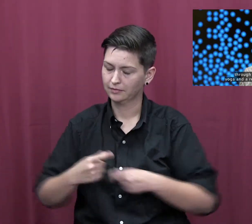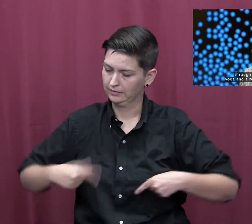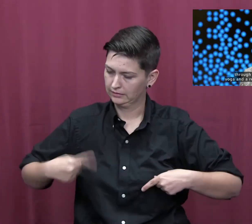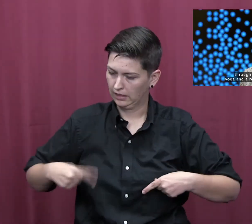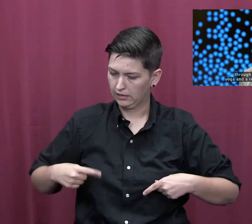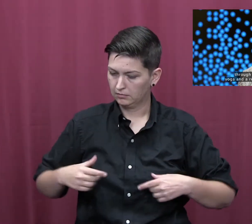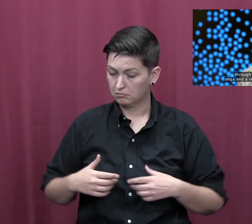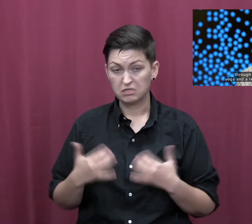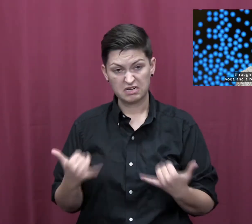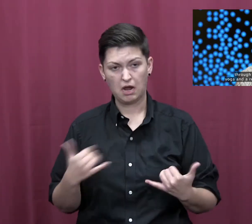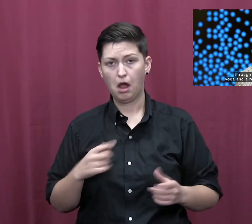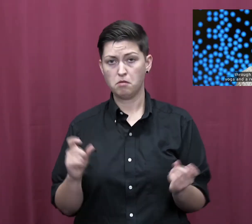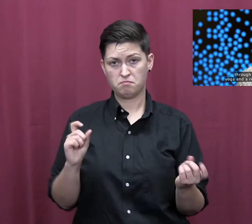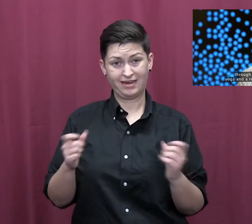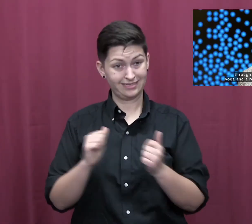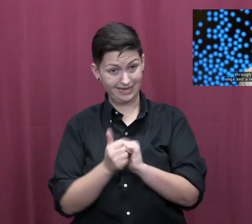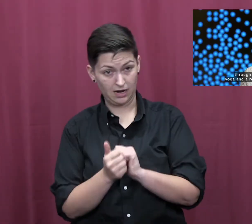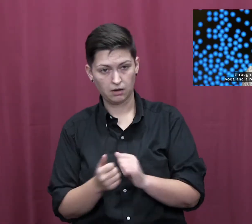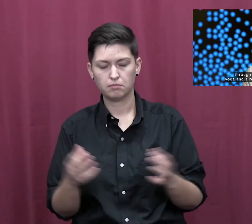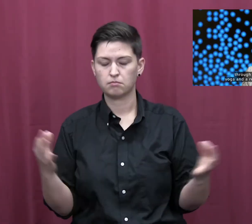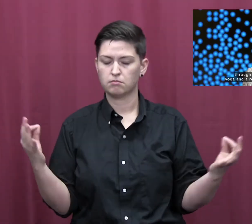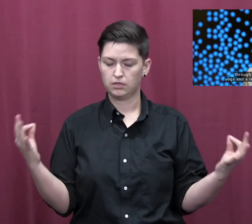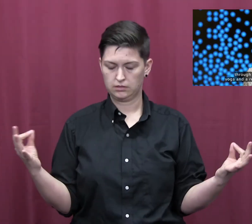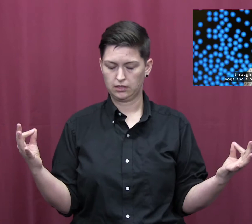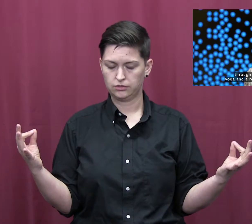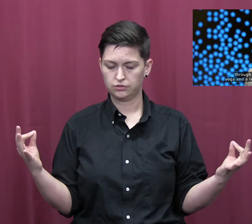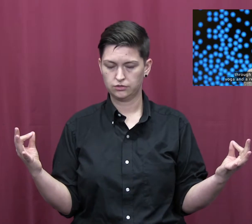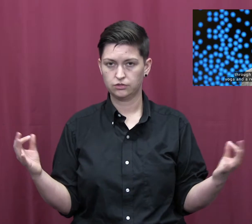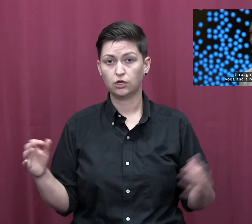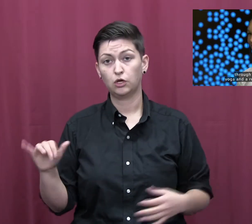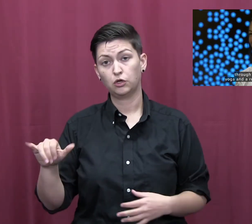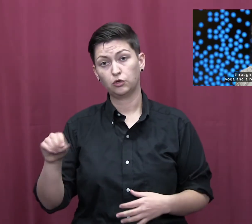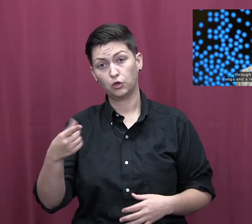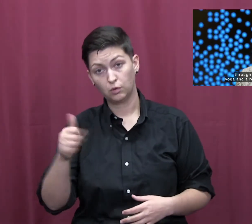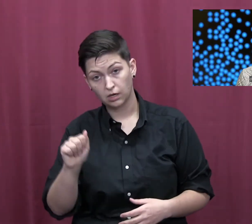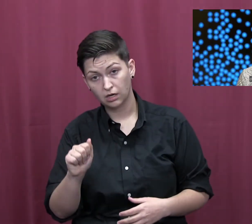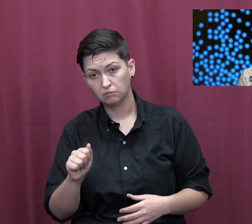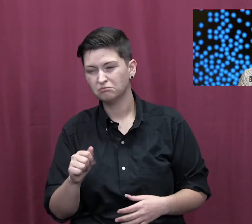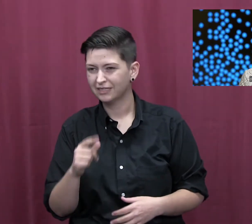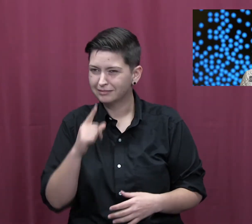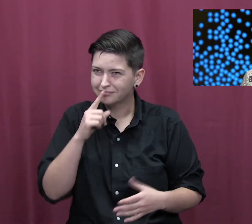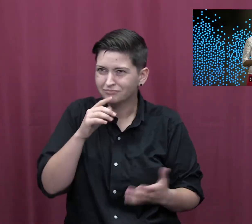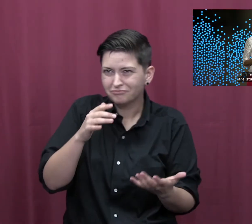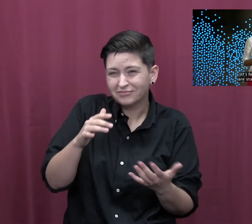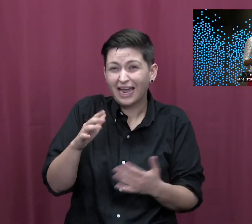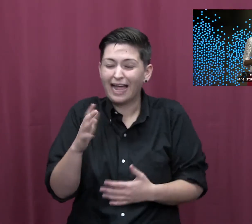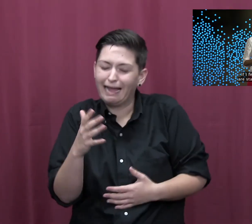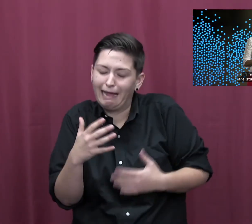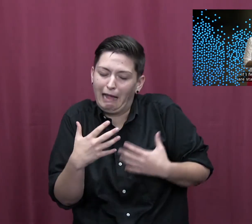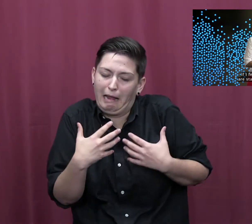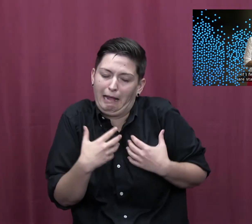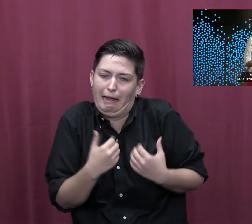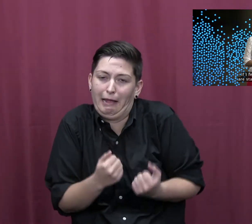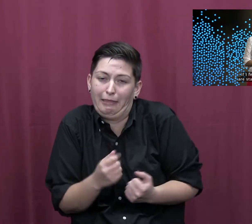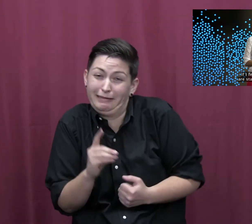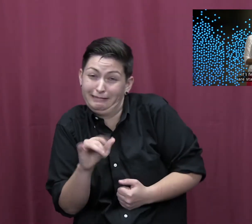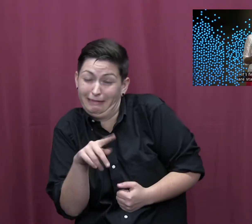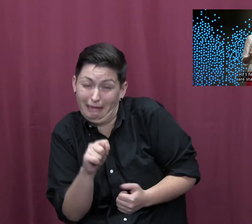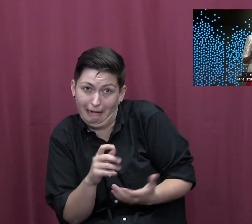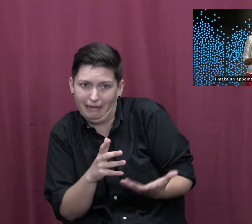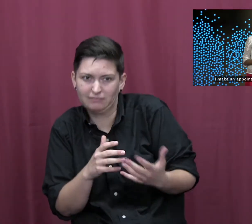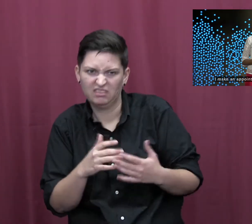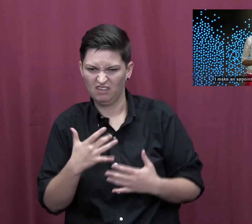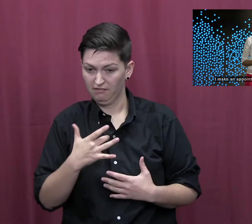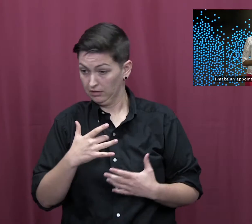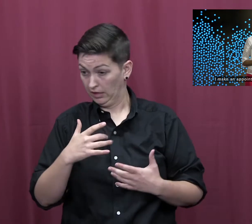daily meditation, yoga, and a relatively healthy diet. If I feel like things are starting to spiral,